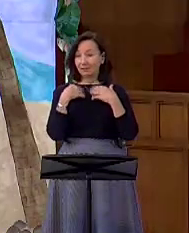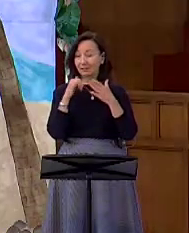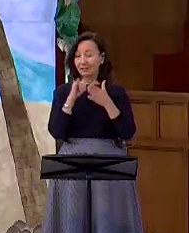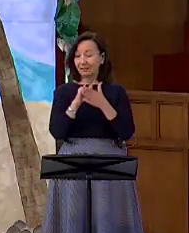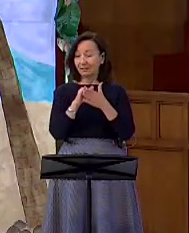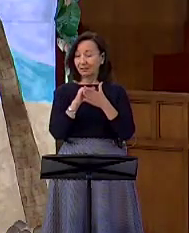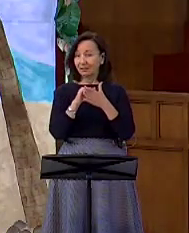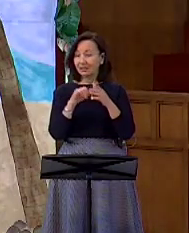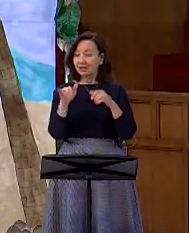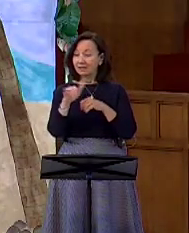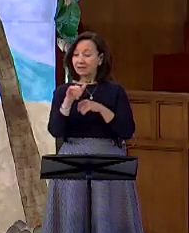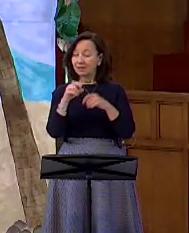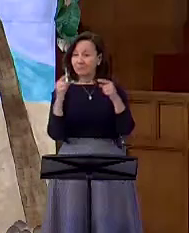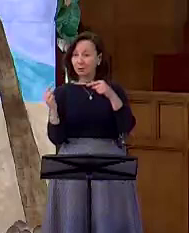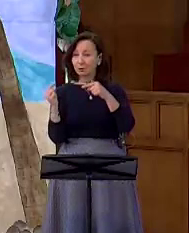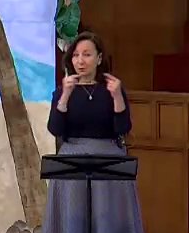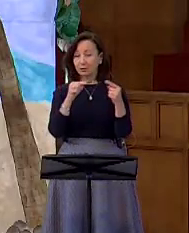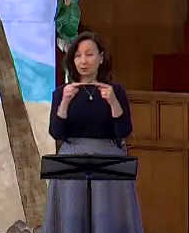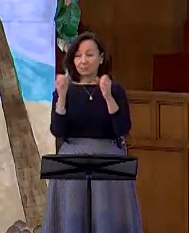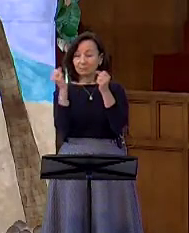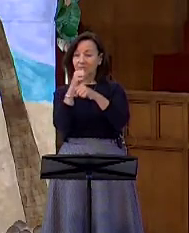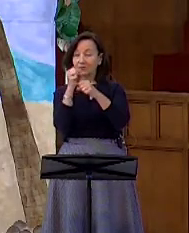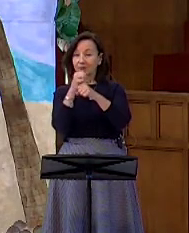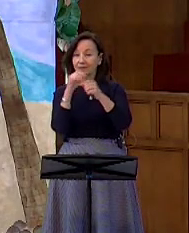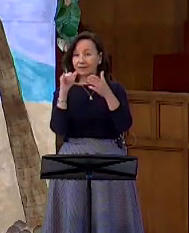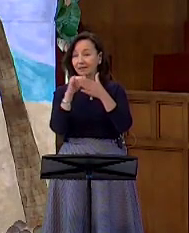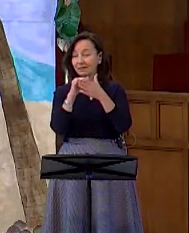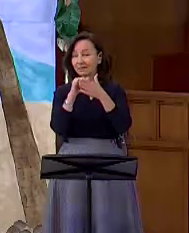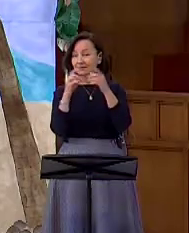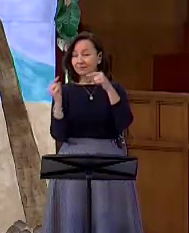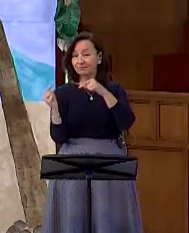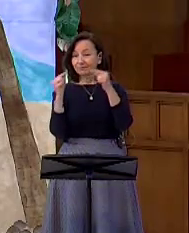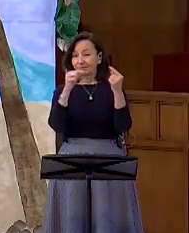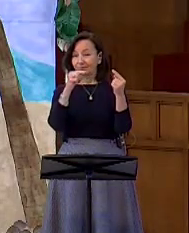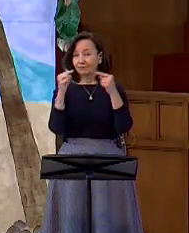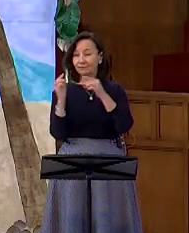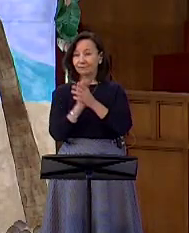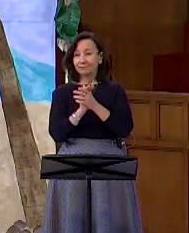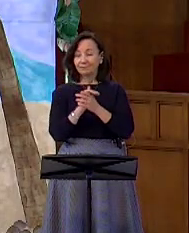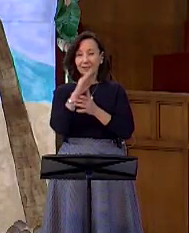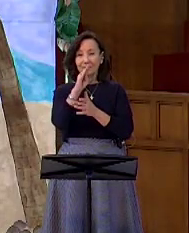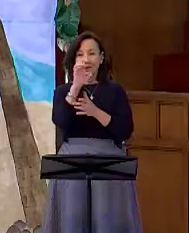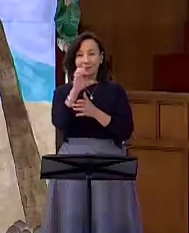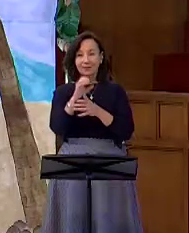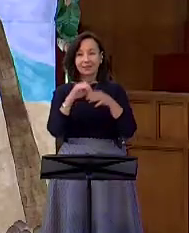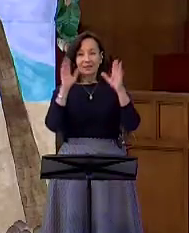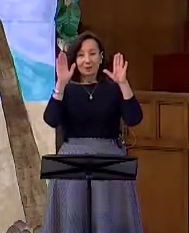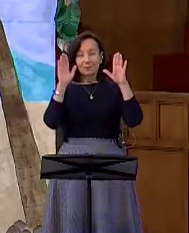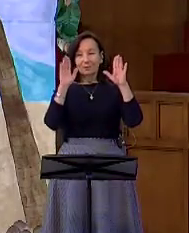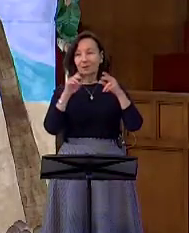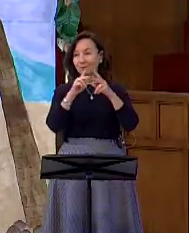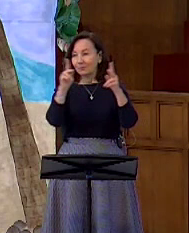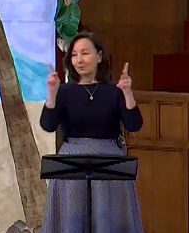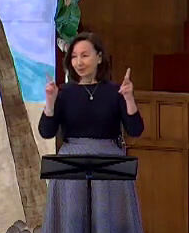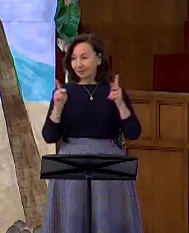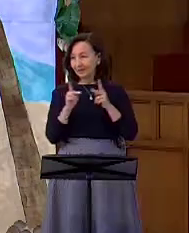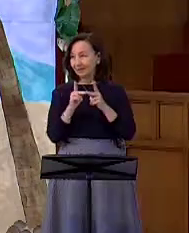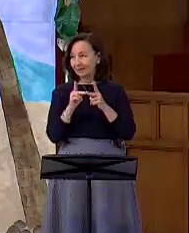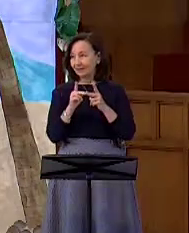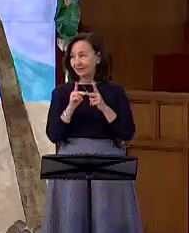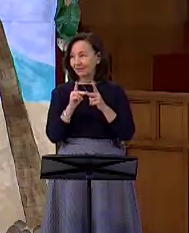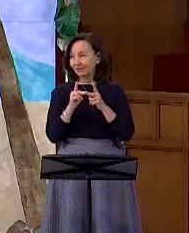struggle, fought that same battle. Right? Bear Creek is such a wonderful place to